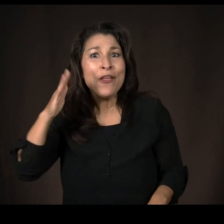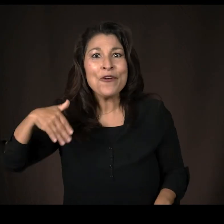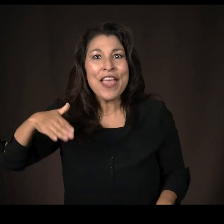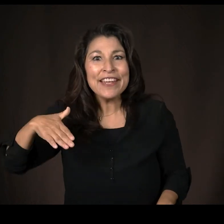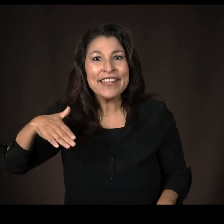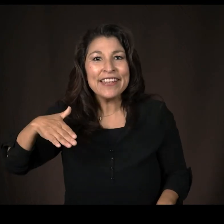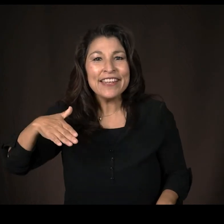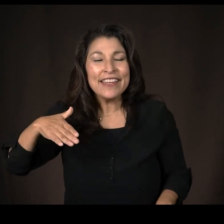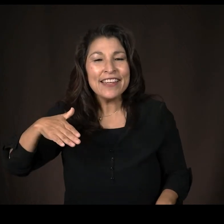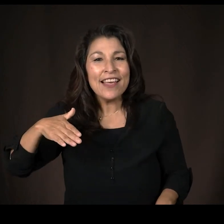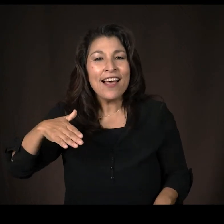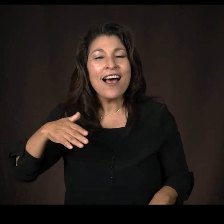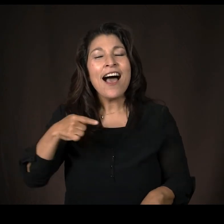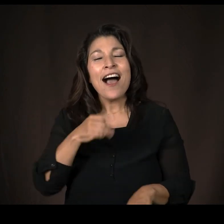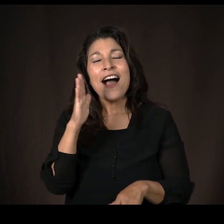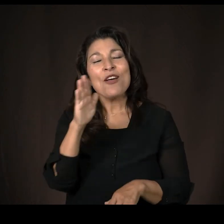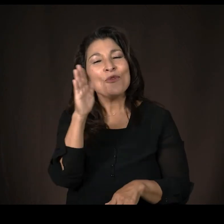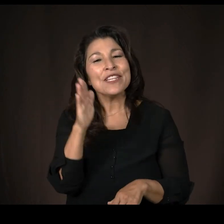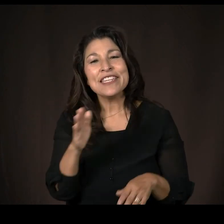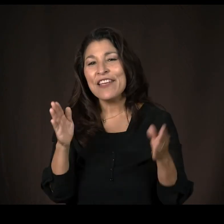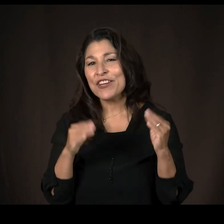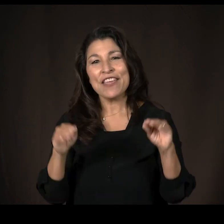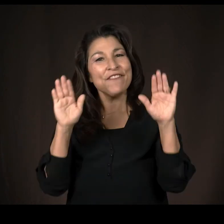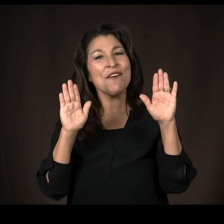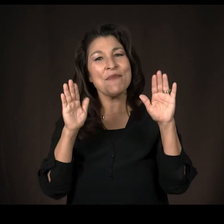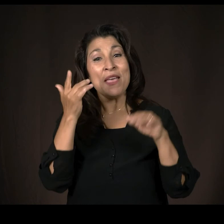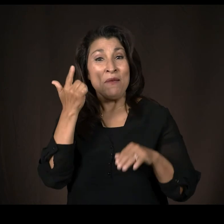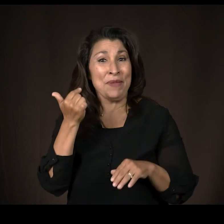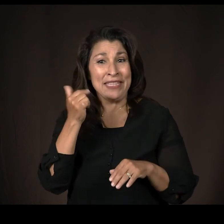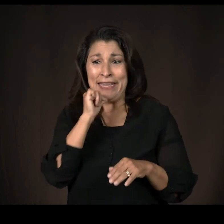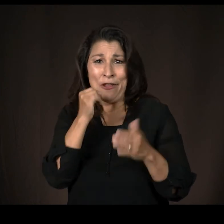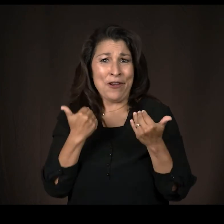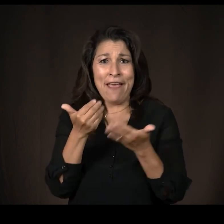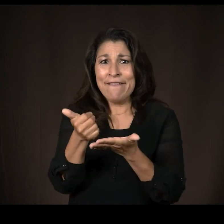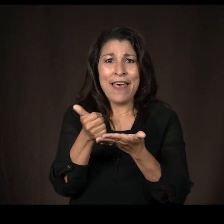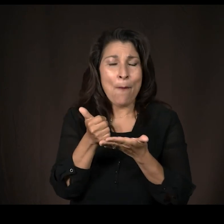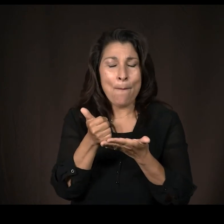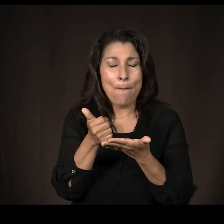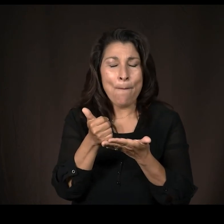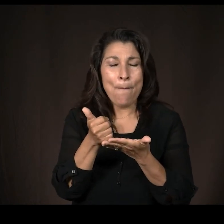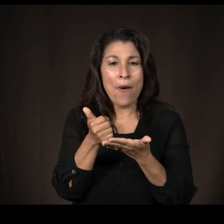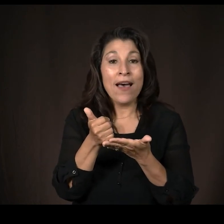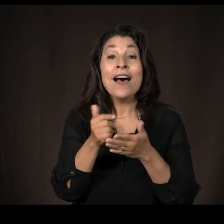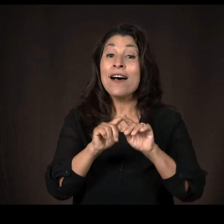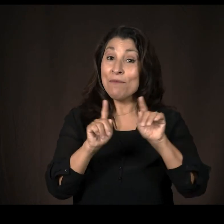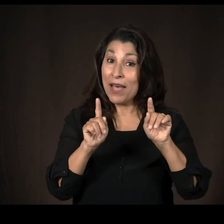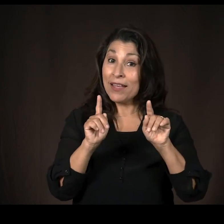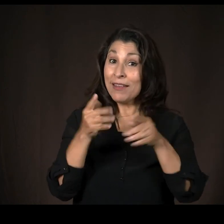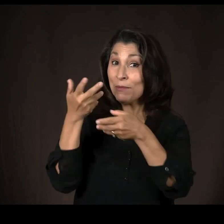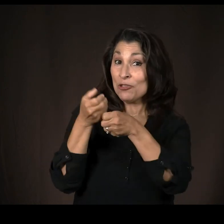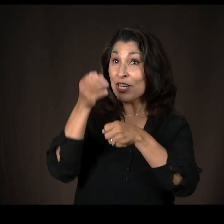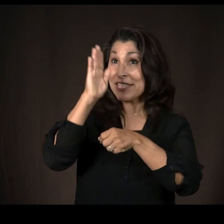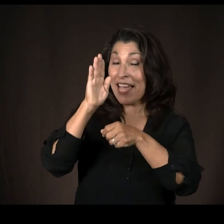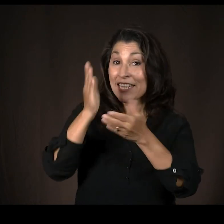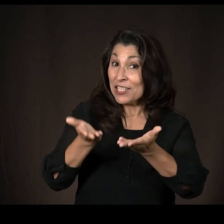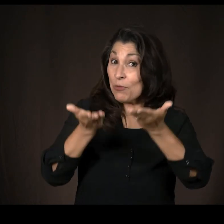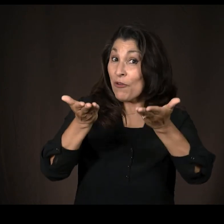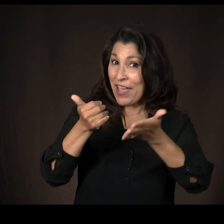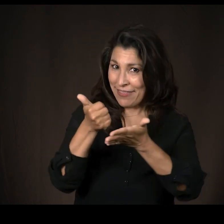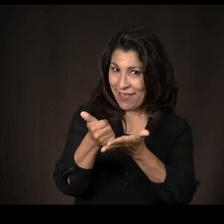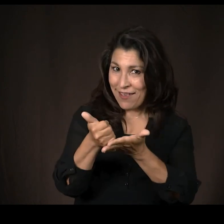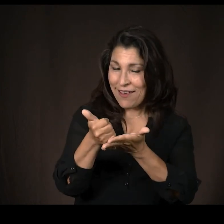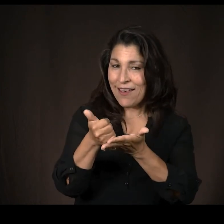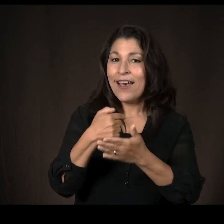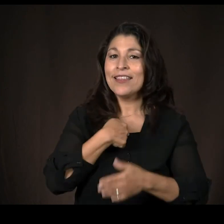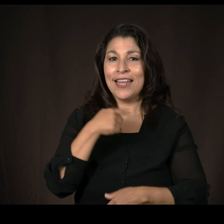yet. I will never give up because I don't have the help, but I will trust God to provide the